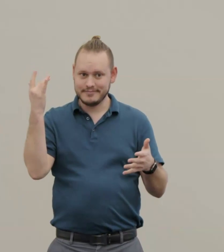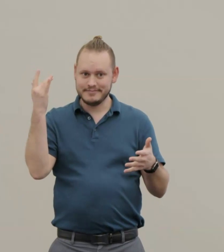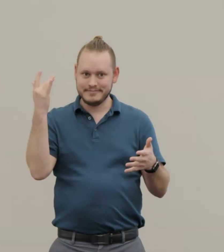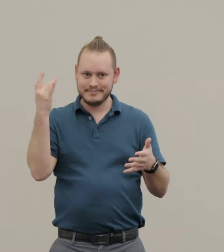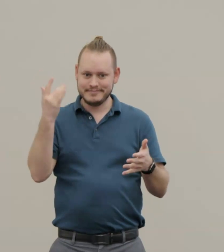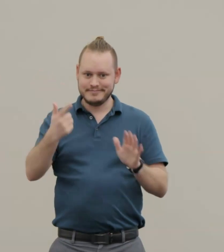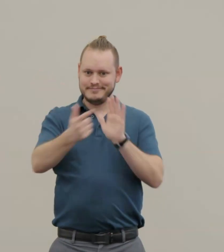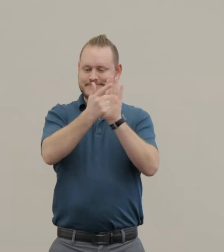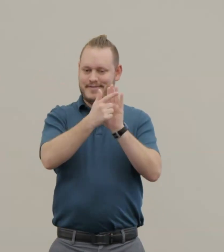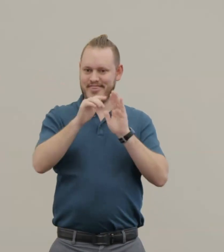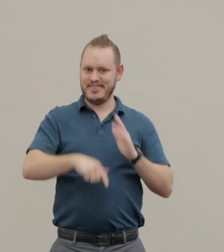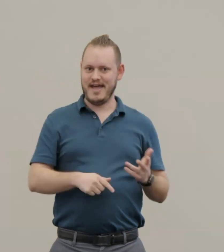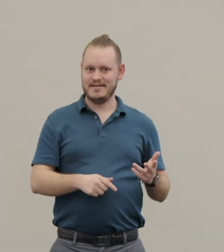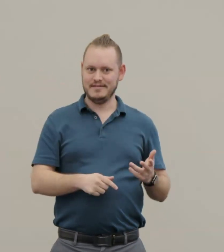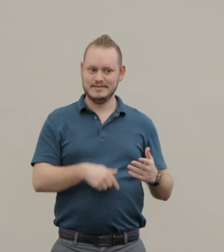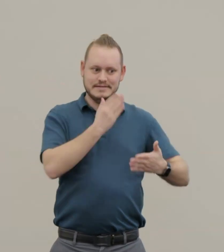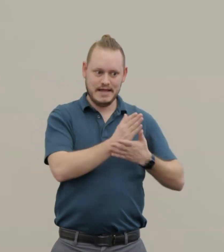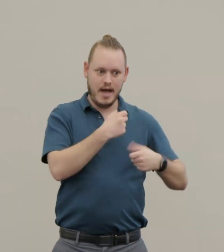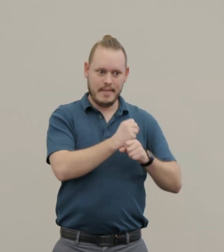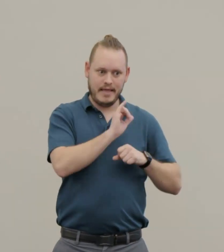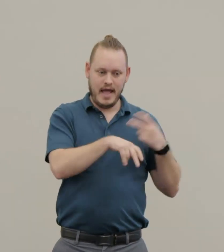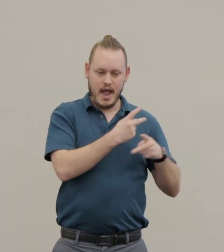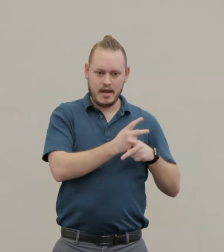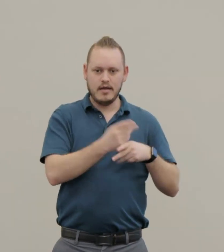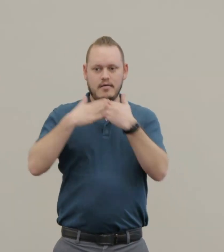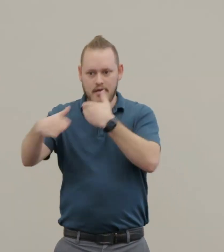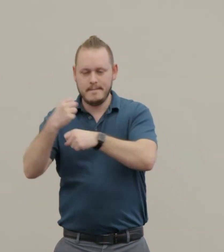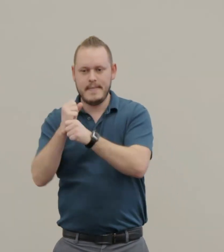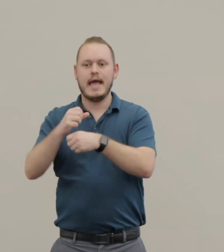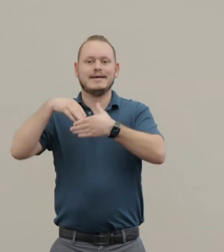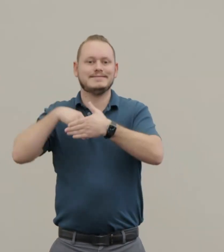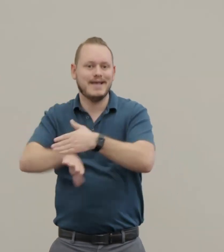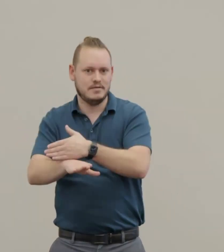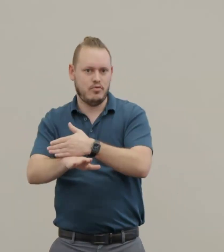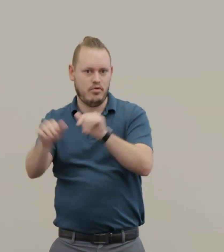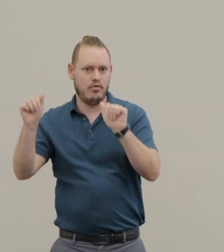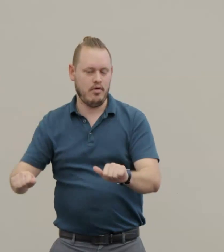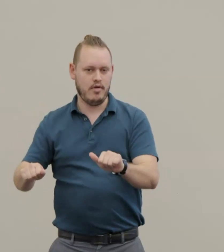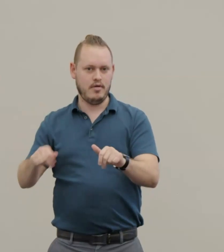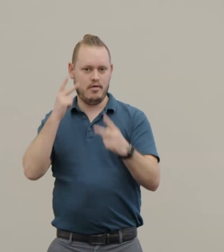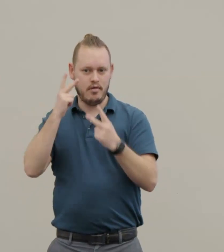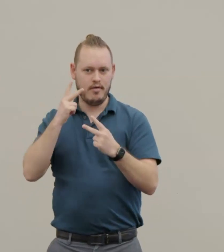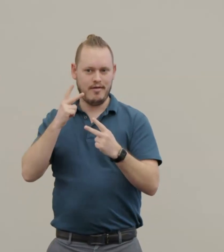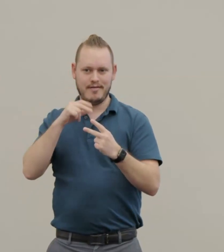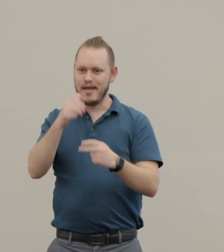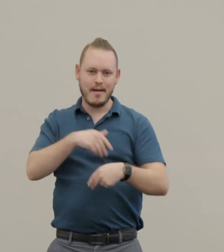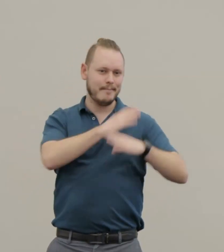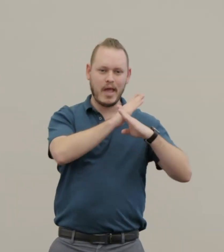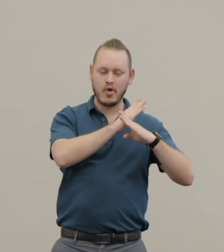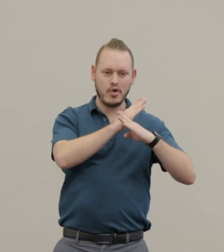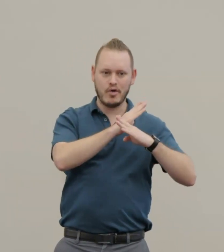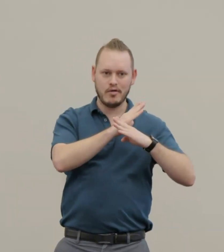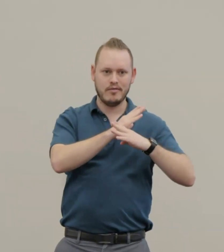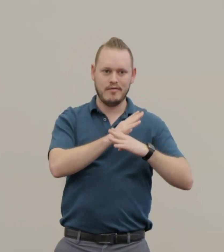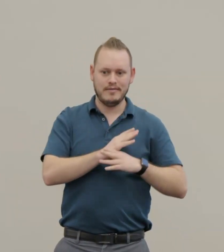not allow that anymore, right? So we don't want to keep having that cost. We don't want to keep having that barrier to people. It